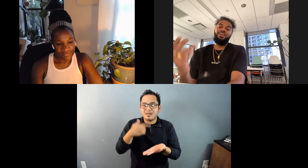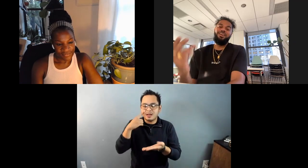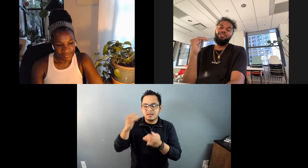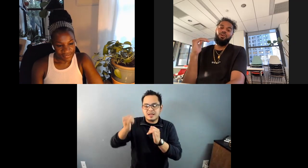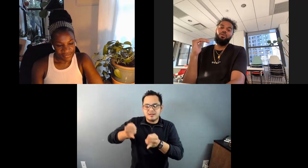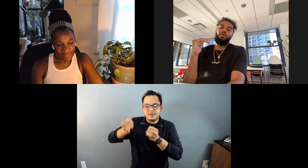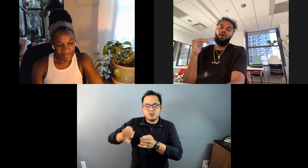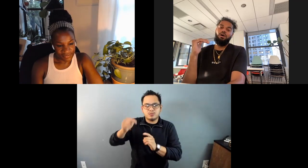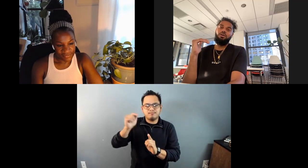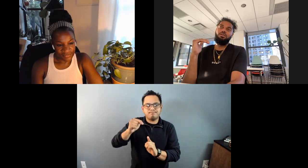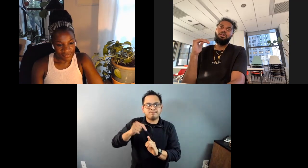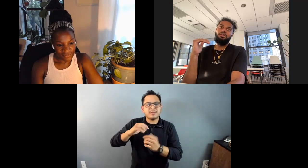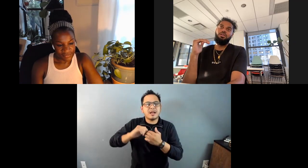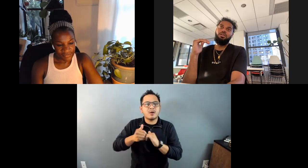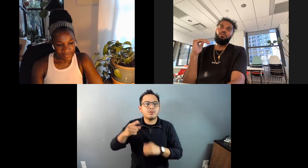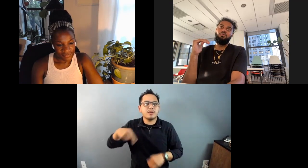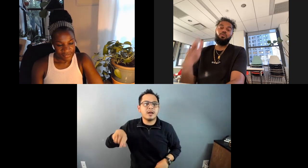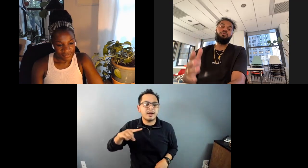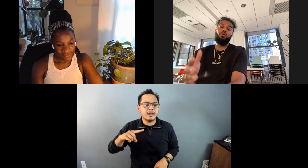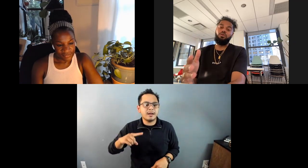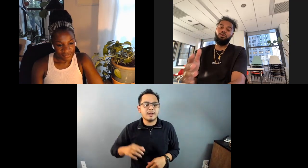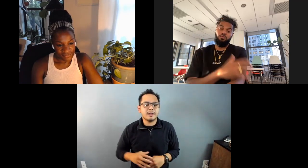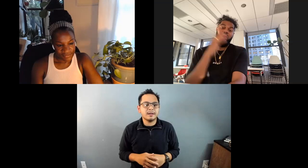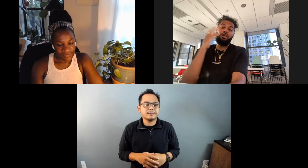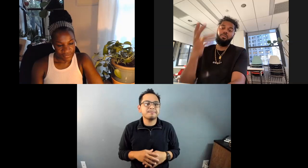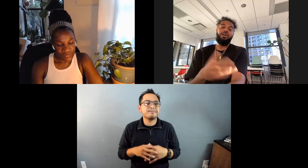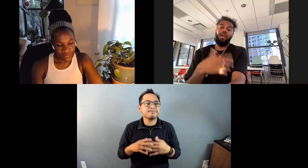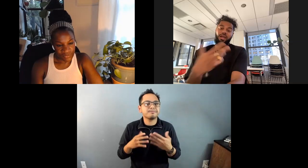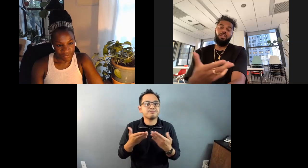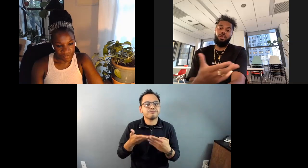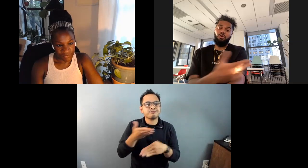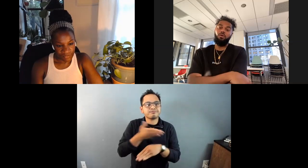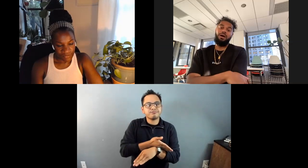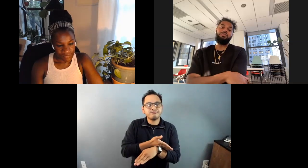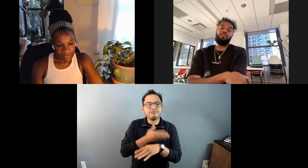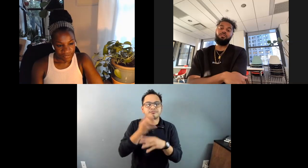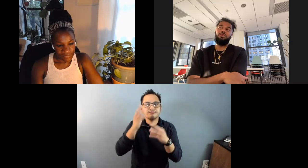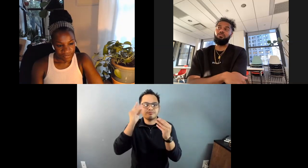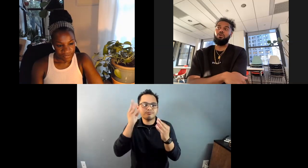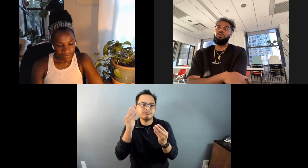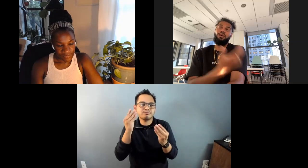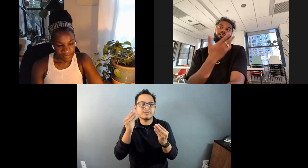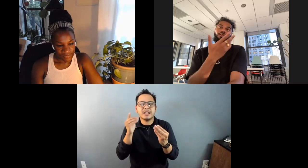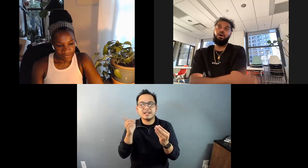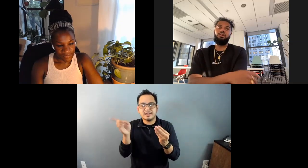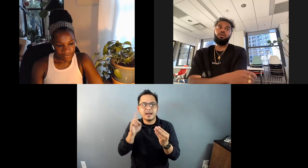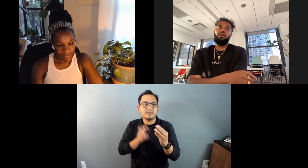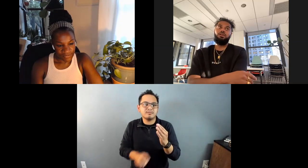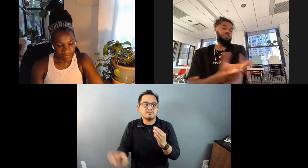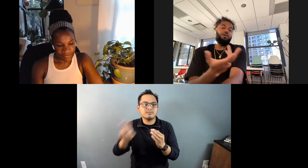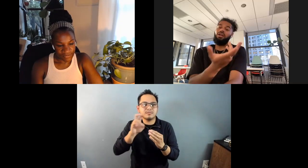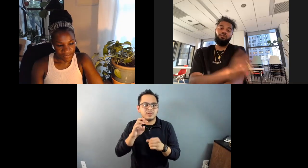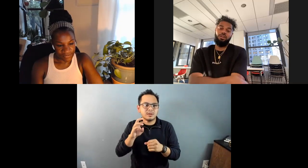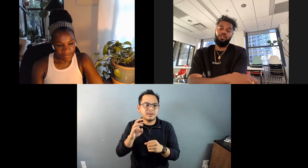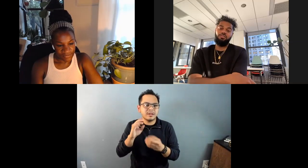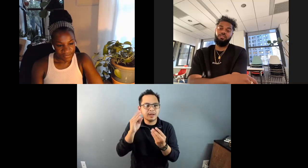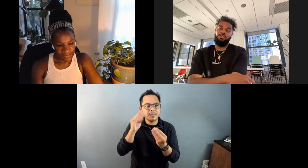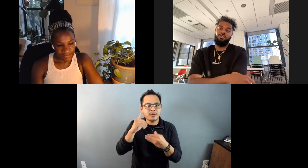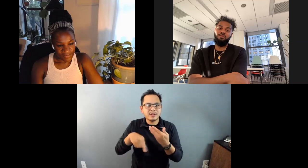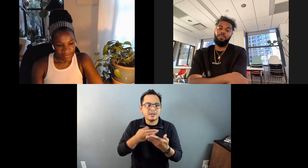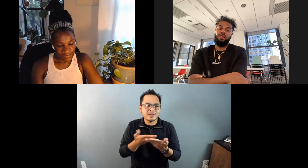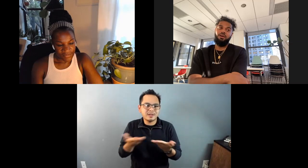organically within music that other industries can maybe learn from as far as just, like it for some reason it's